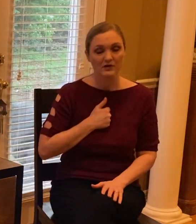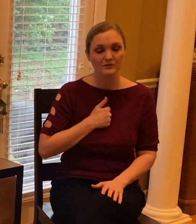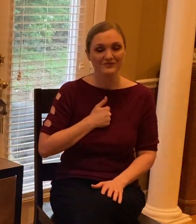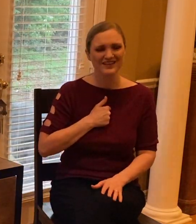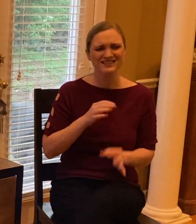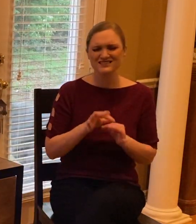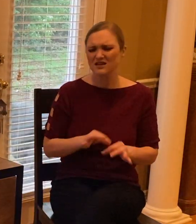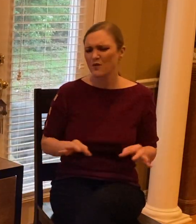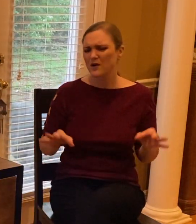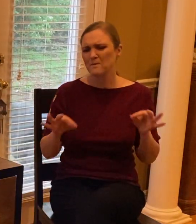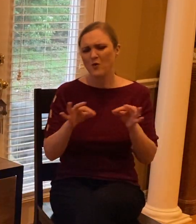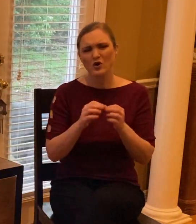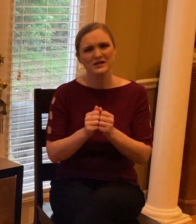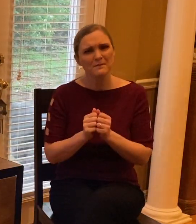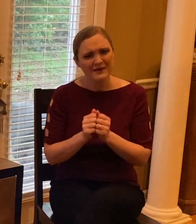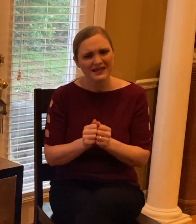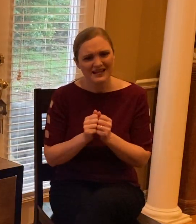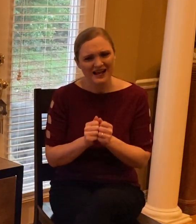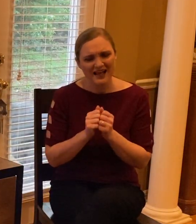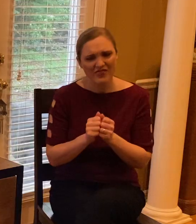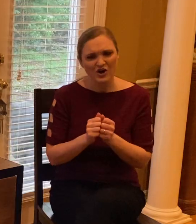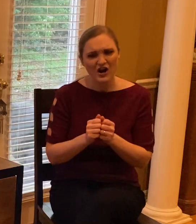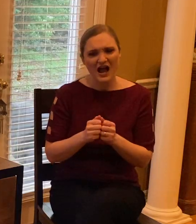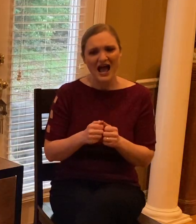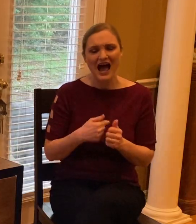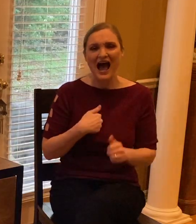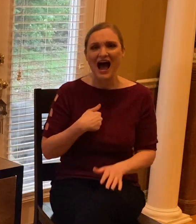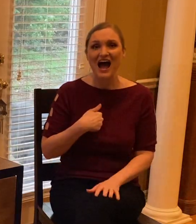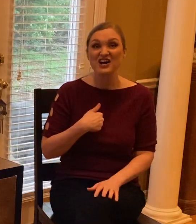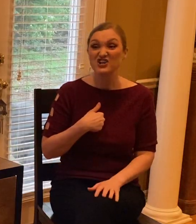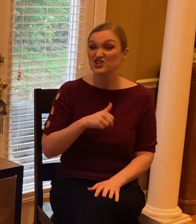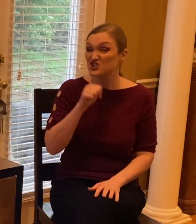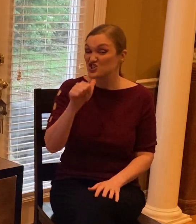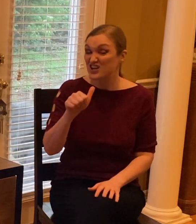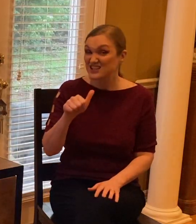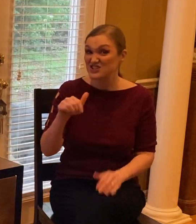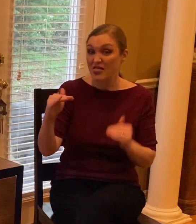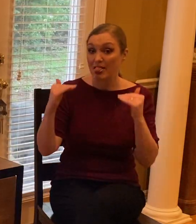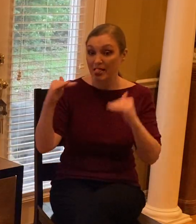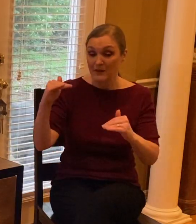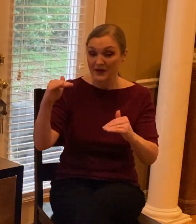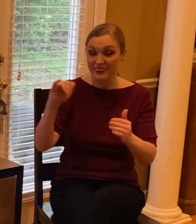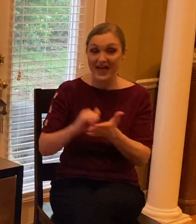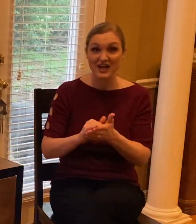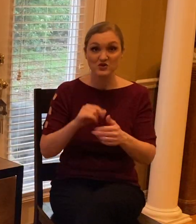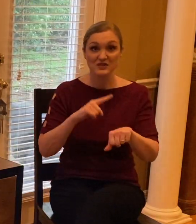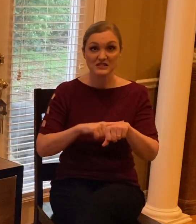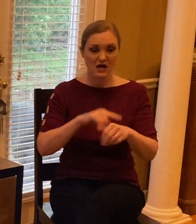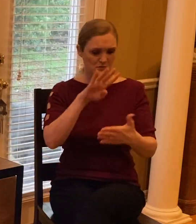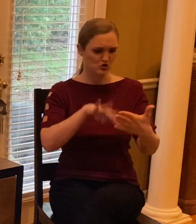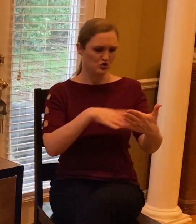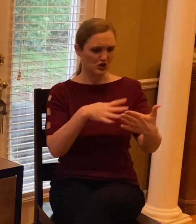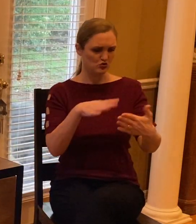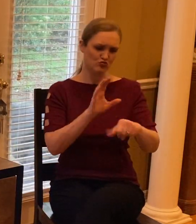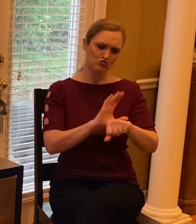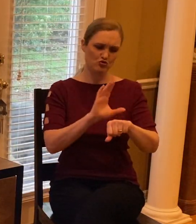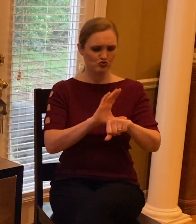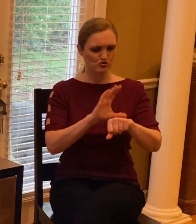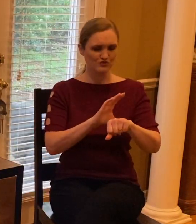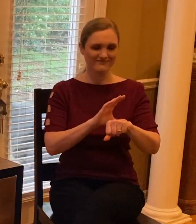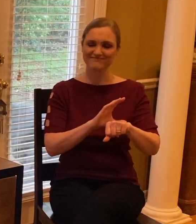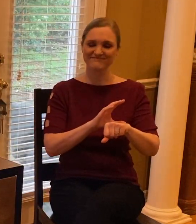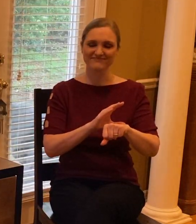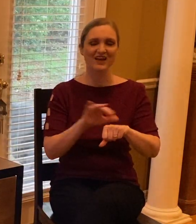it's so important to be together that I need not limit that to just the times that we have officially scheduled meetings,